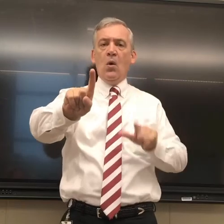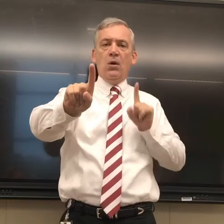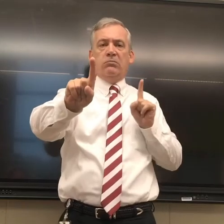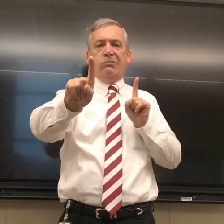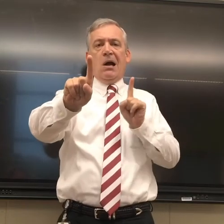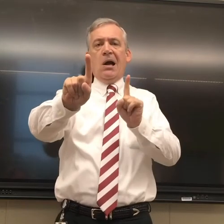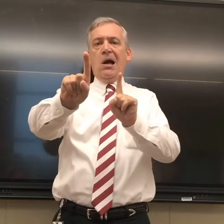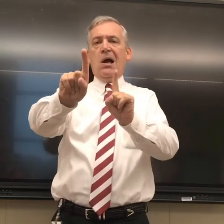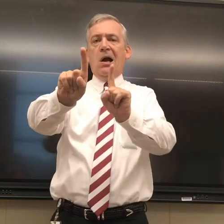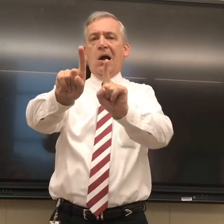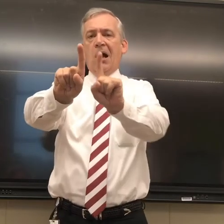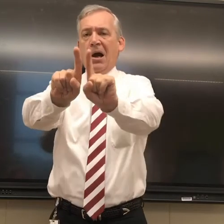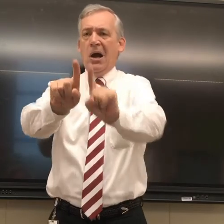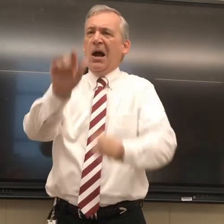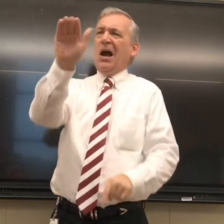Wait, Lisbeth, where are you going?